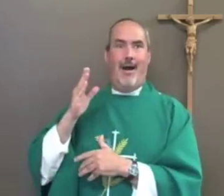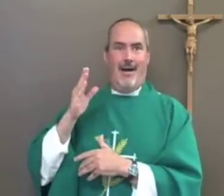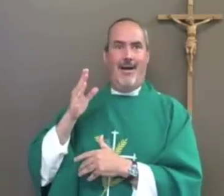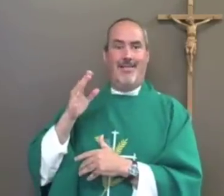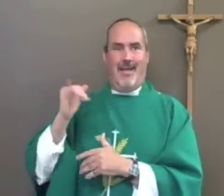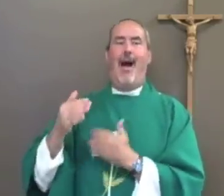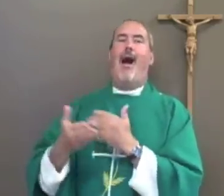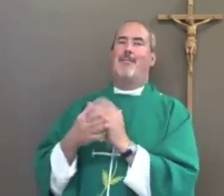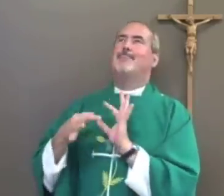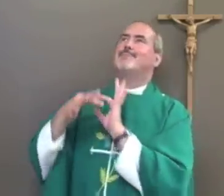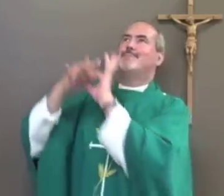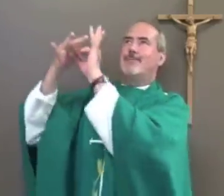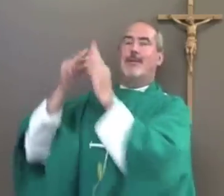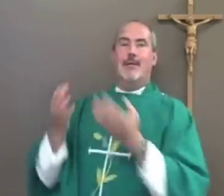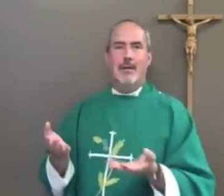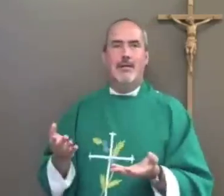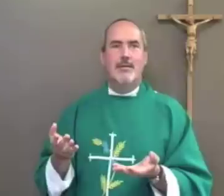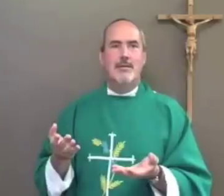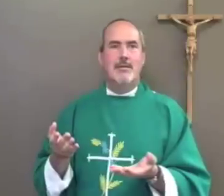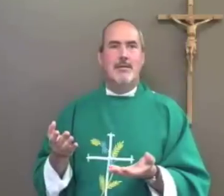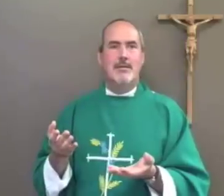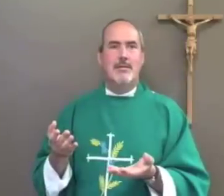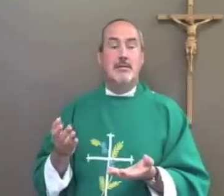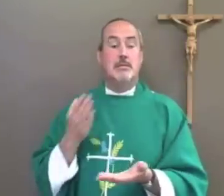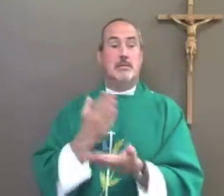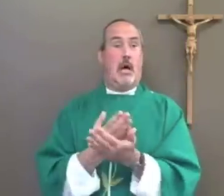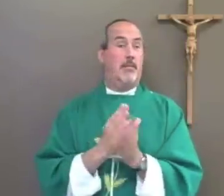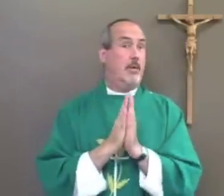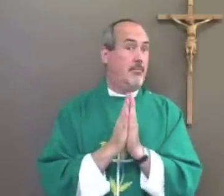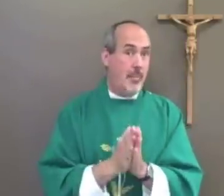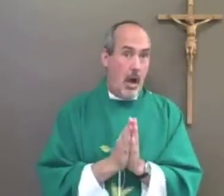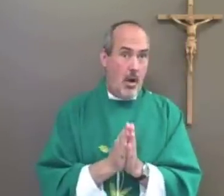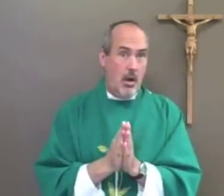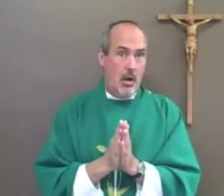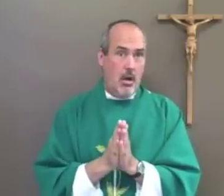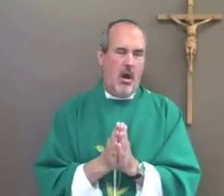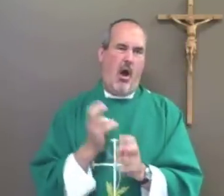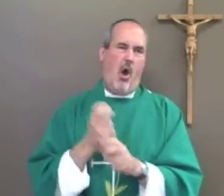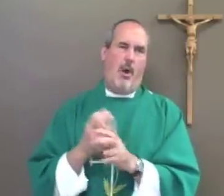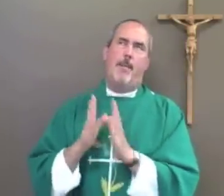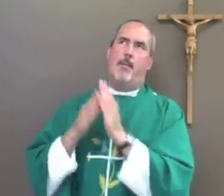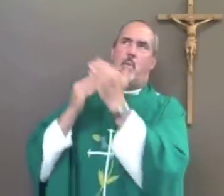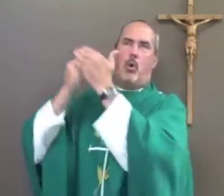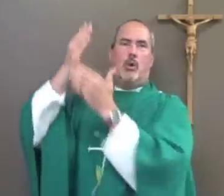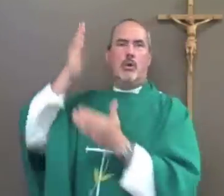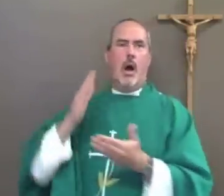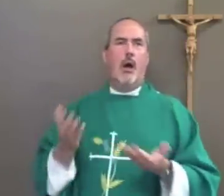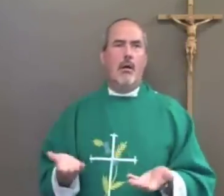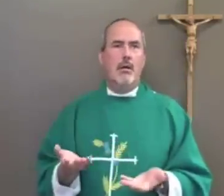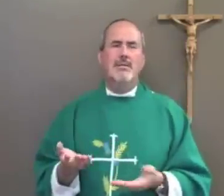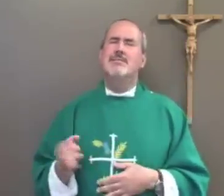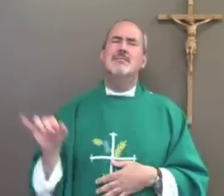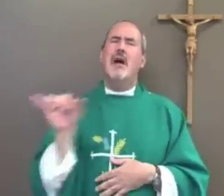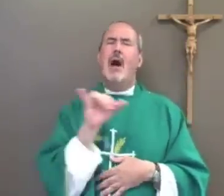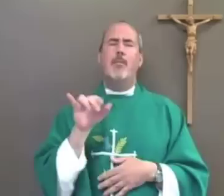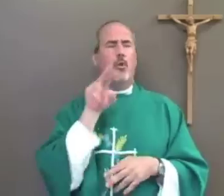up to God and be closer to Him and be in communion with Him. Without prayer, it's hard for us to do